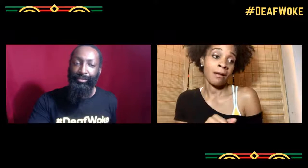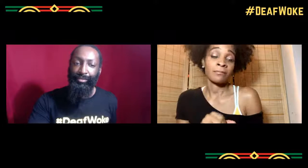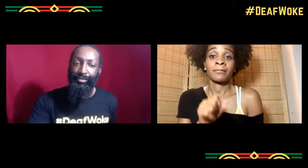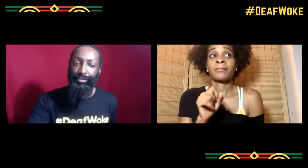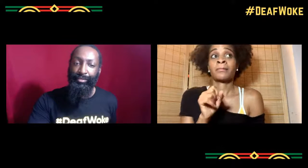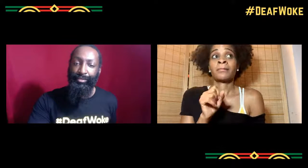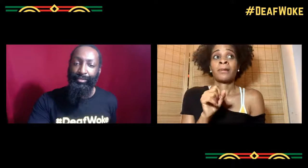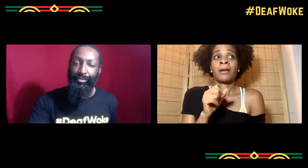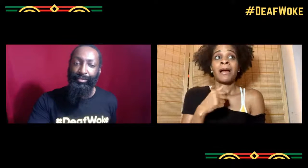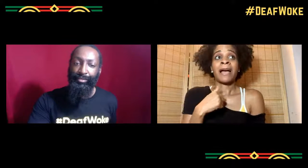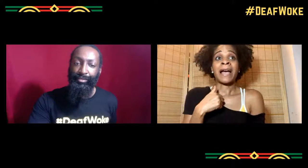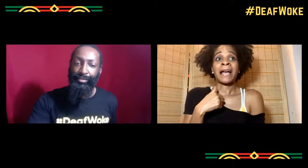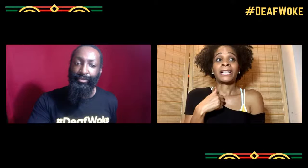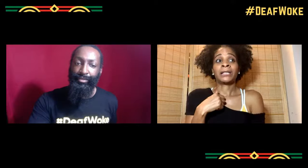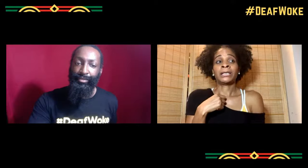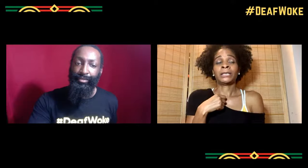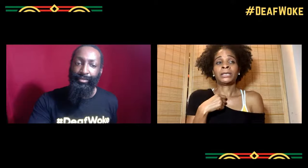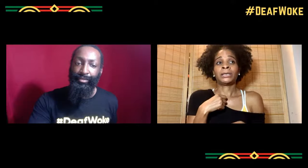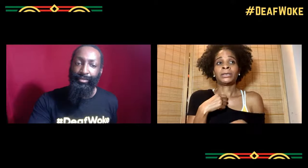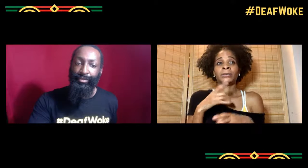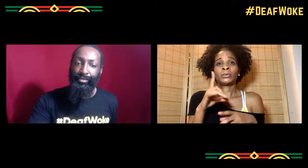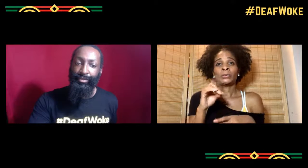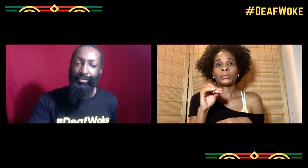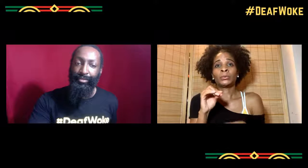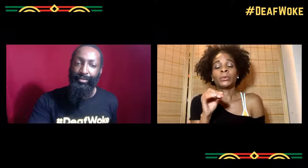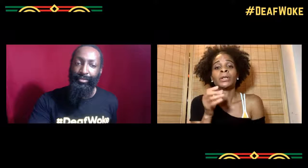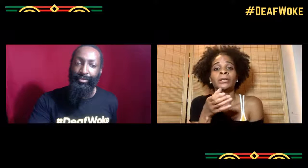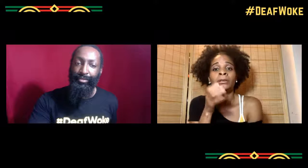But health-wise,